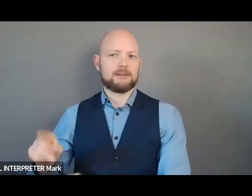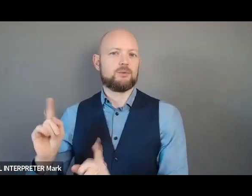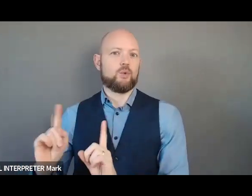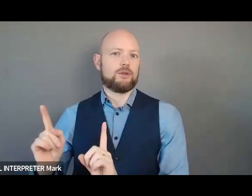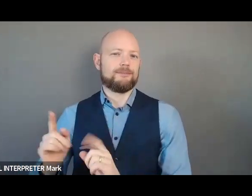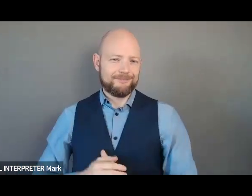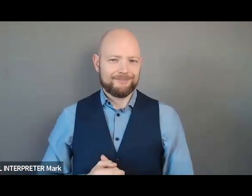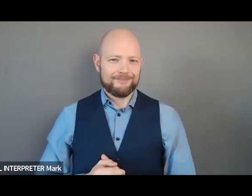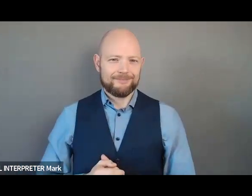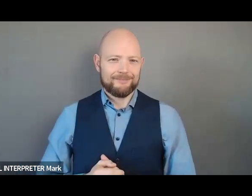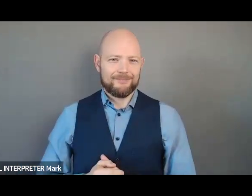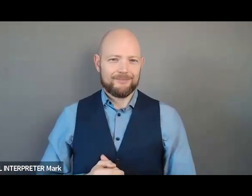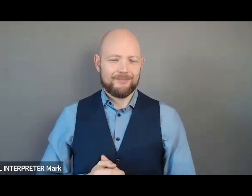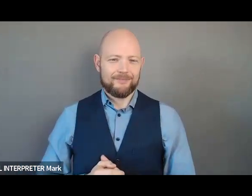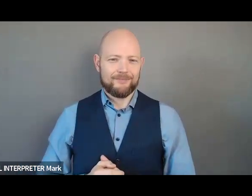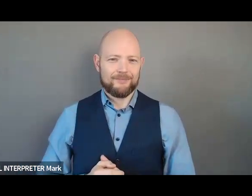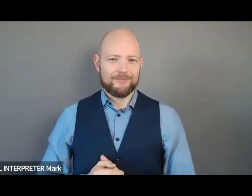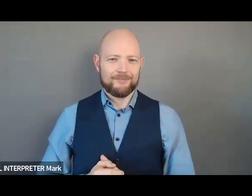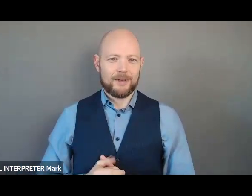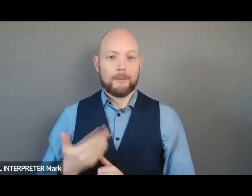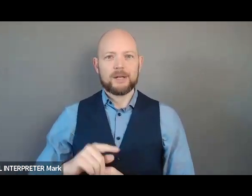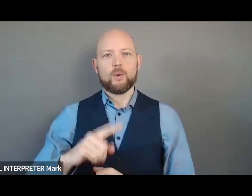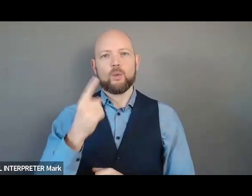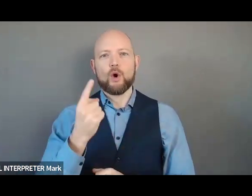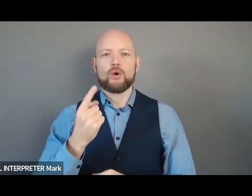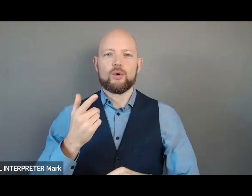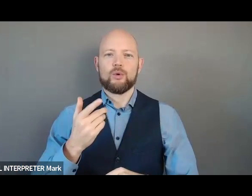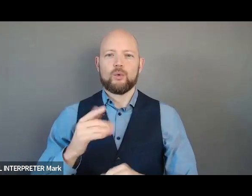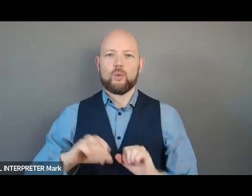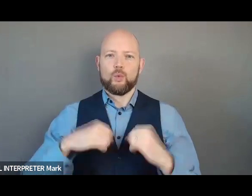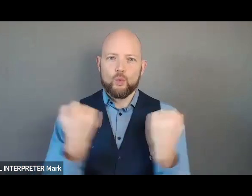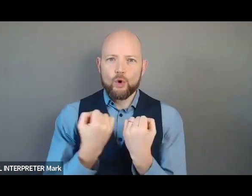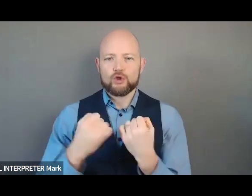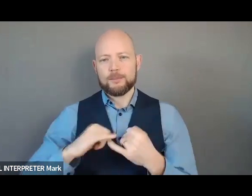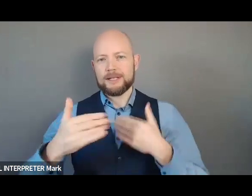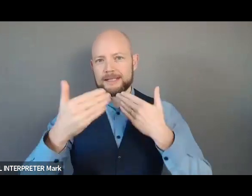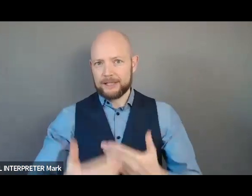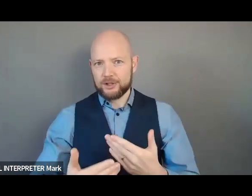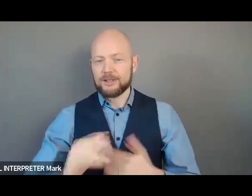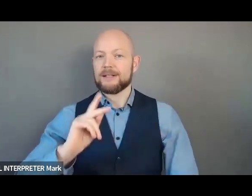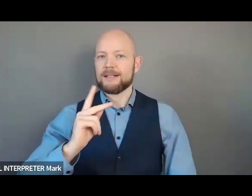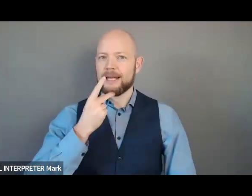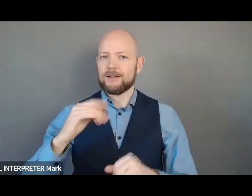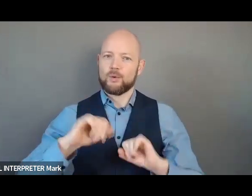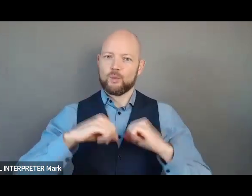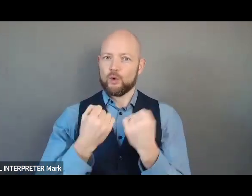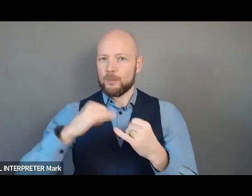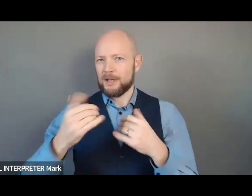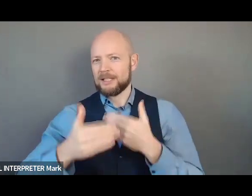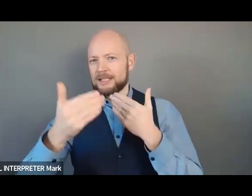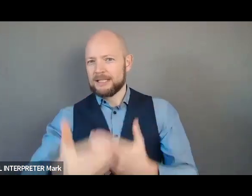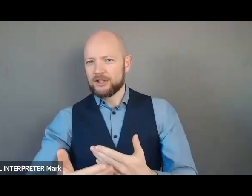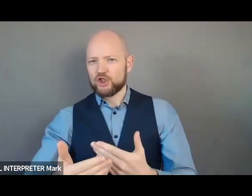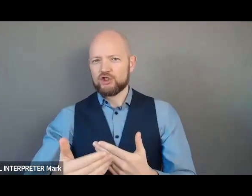session. The second one is due next week, actually, which will be the last one. So whatever I'm presenting today are insights from the